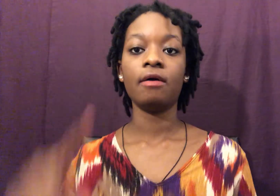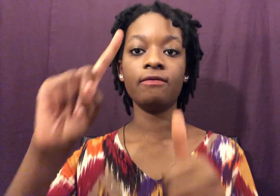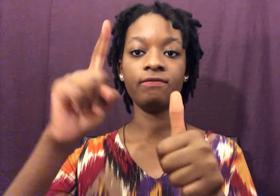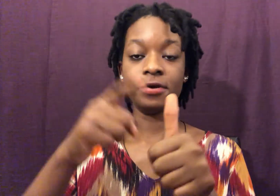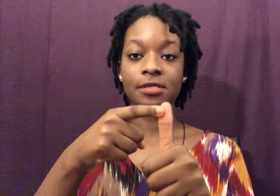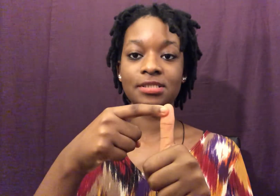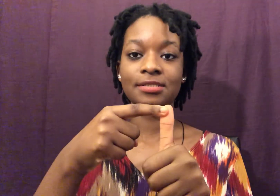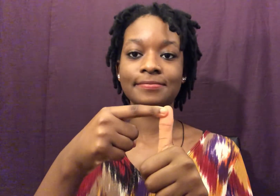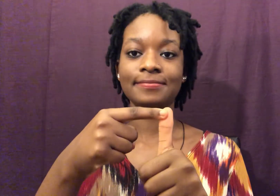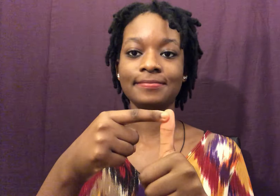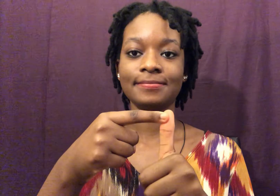first,